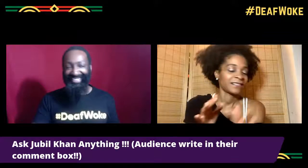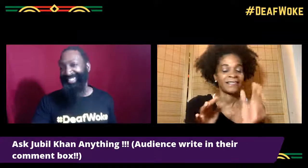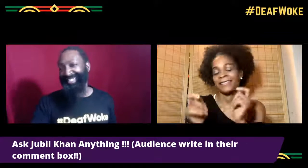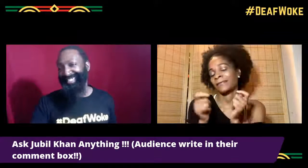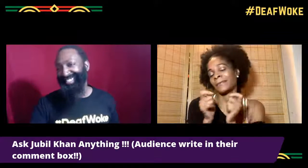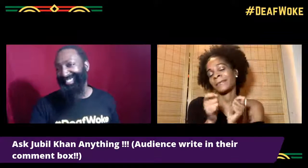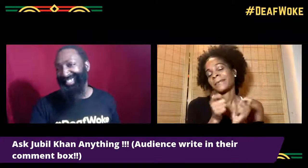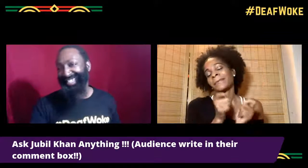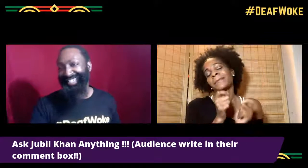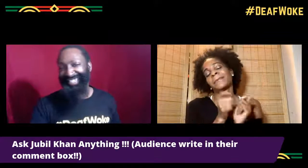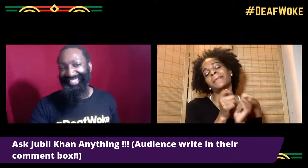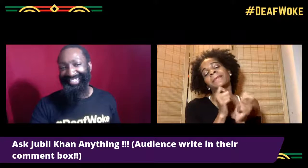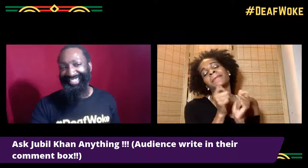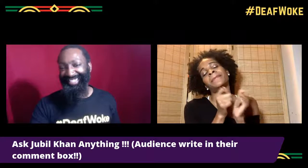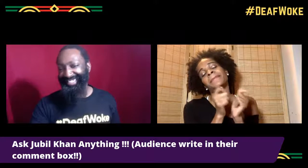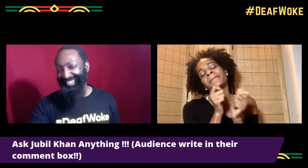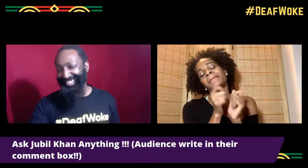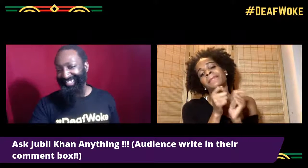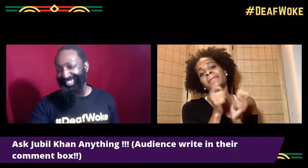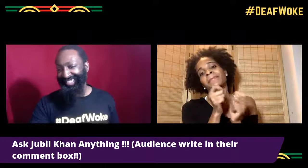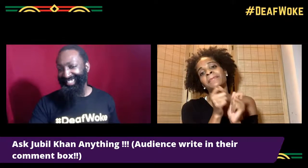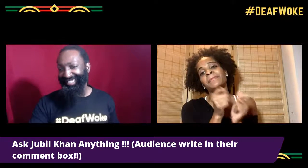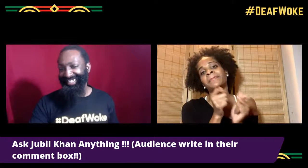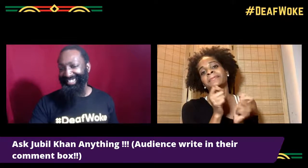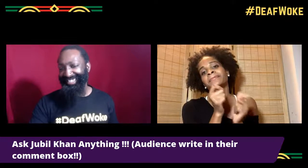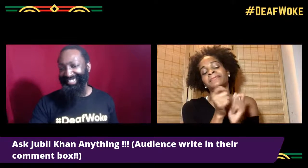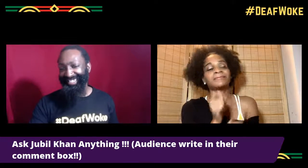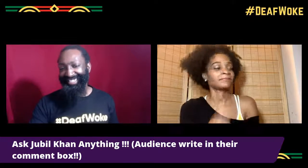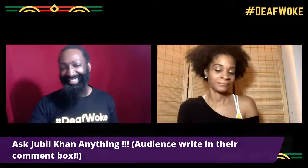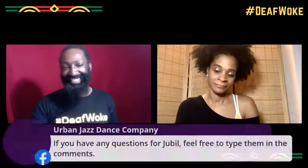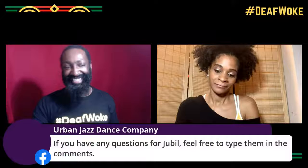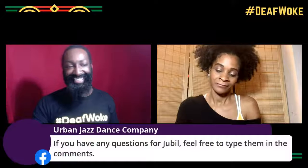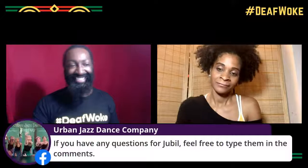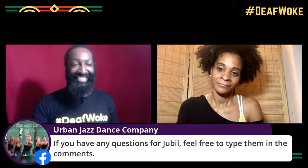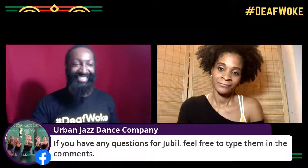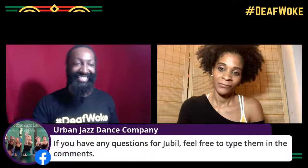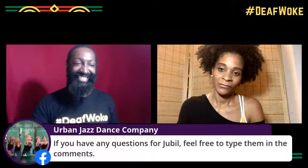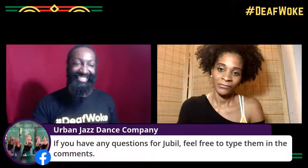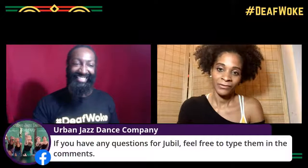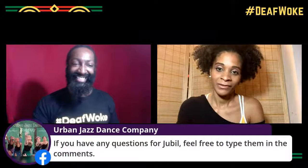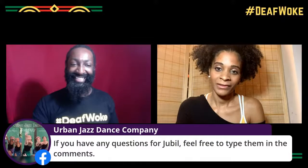So this is the segment of Ask Jubil Khan Anything.